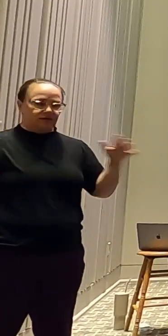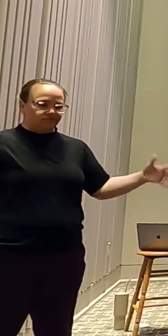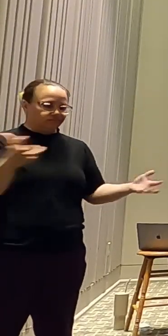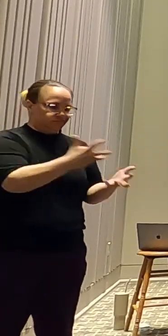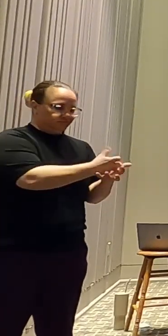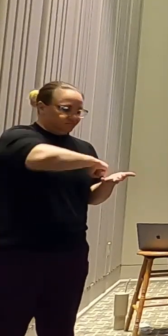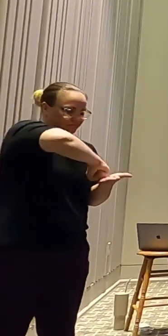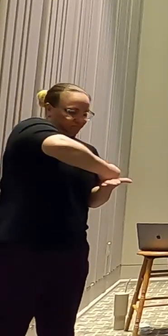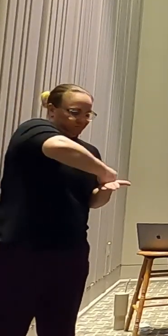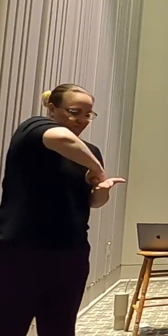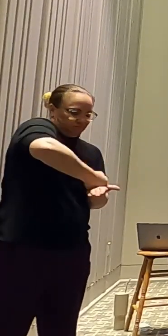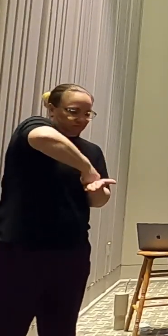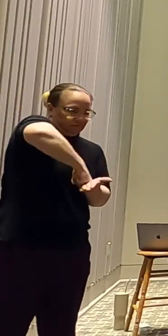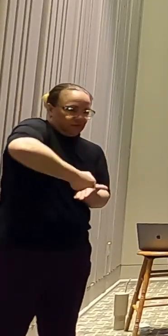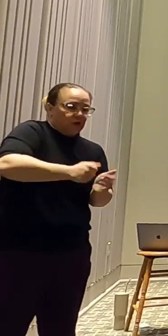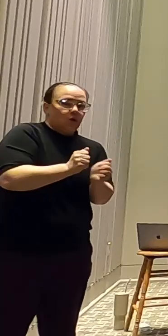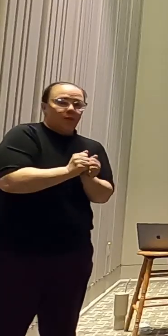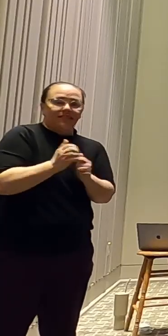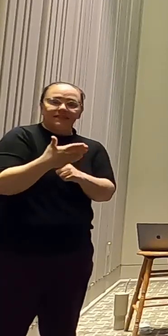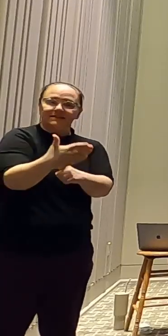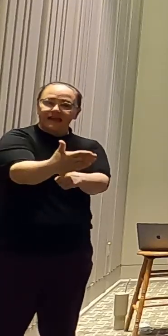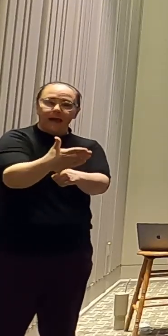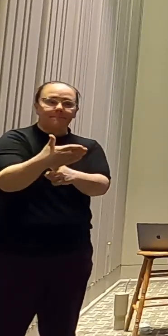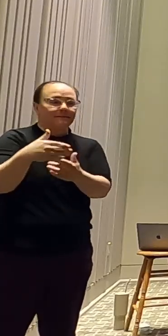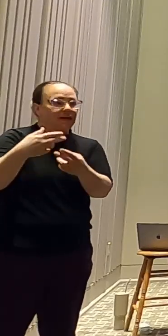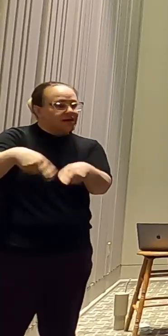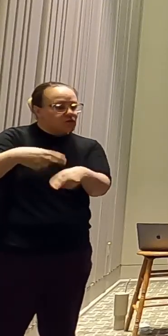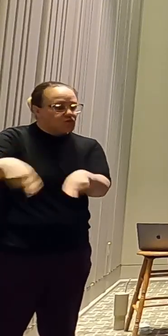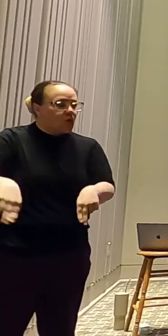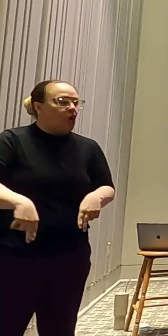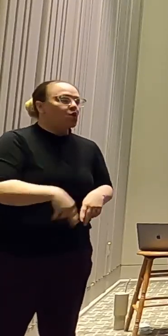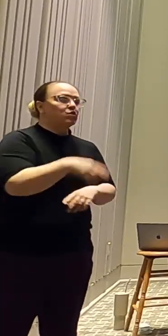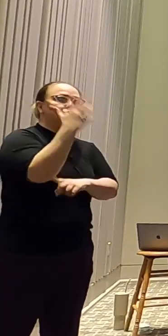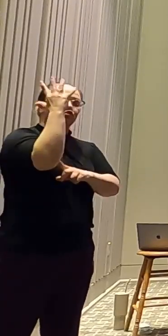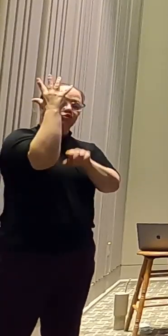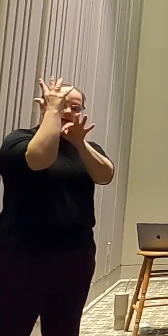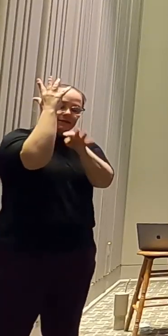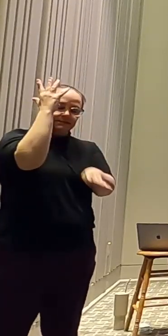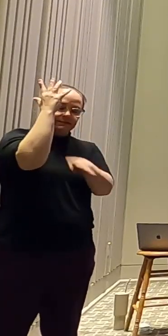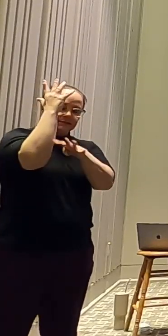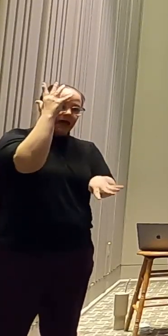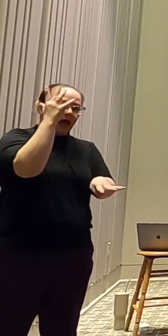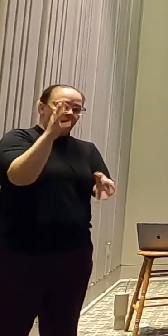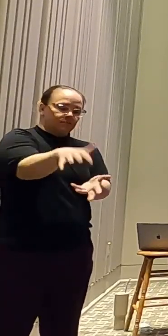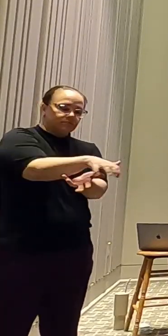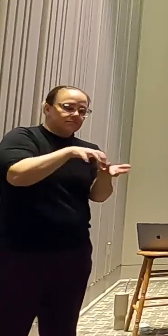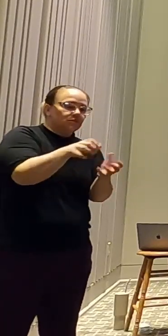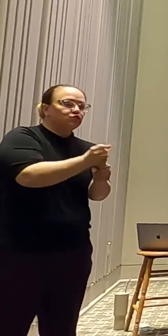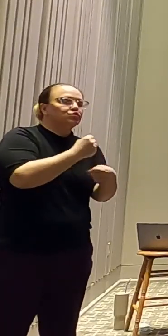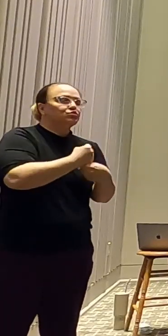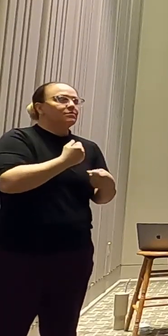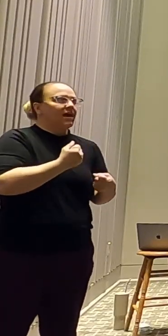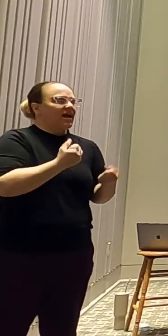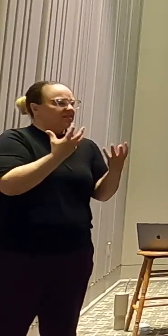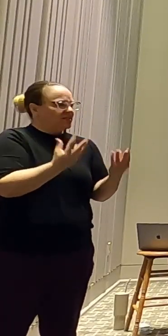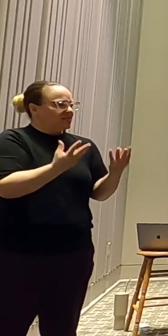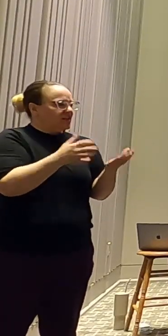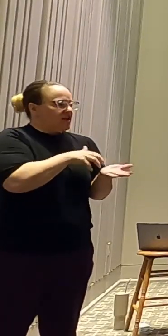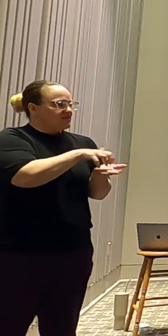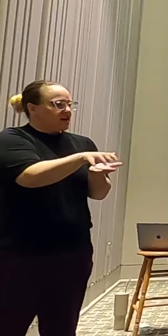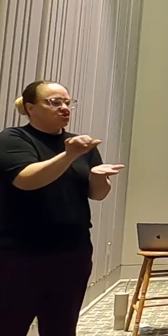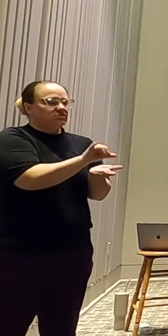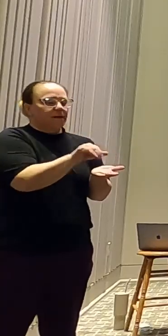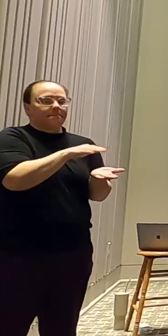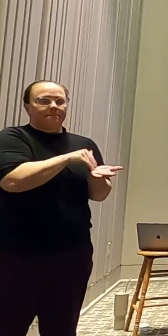something like salmon roe, animal fat, tree sap, or water to create a paint-like pigment. So when used